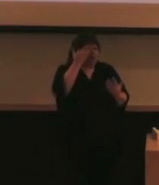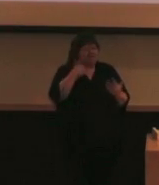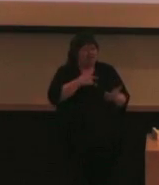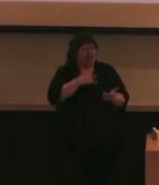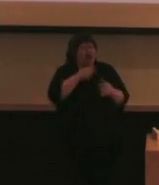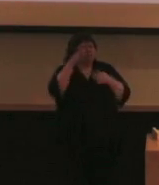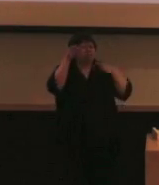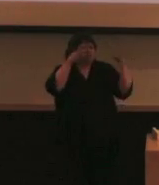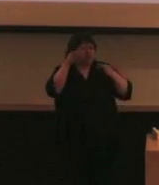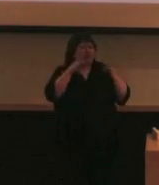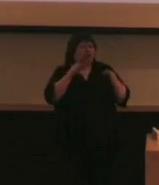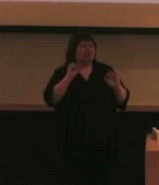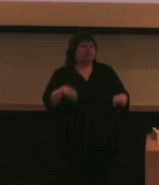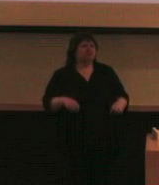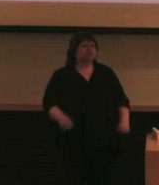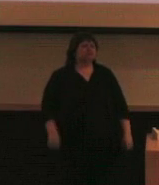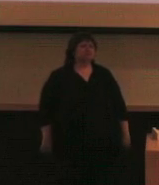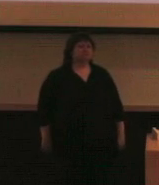assist any questions.